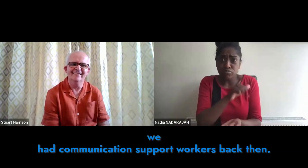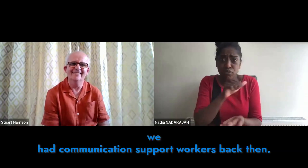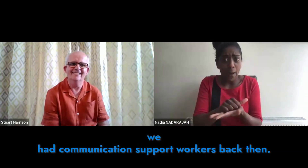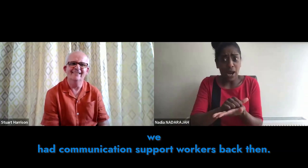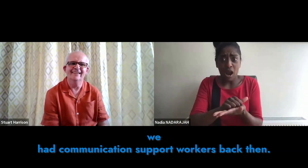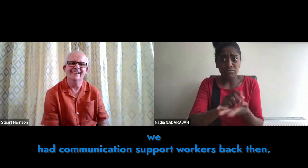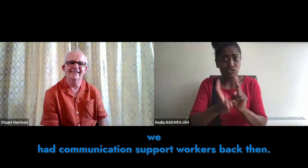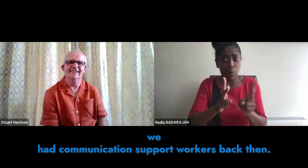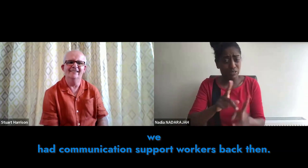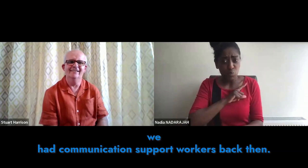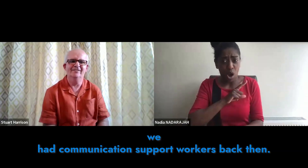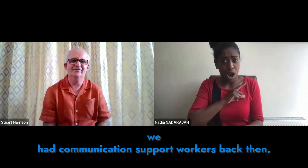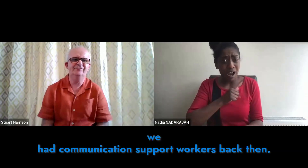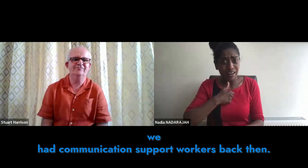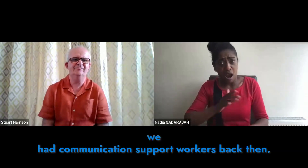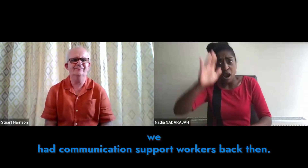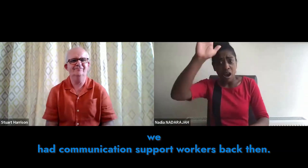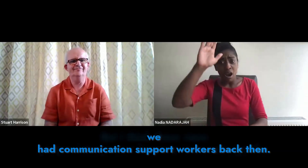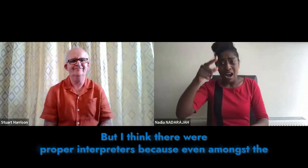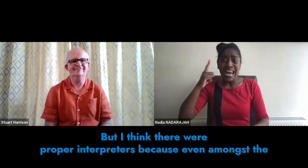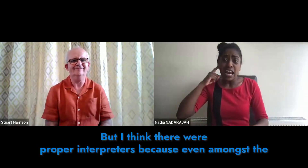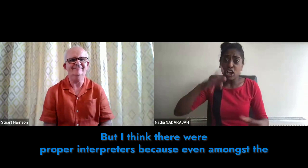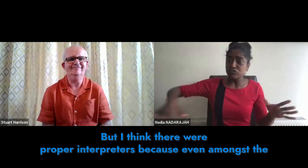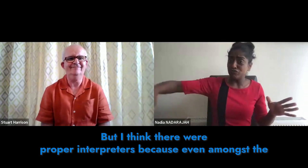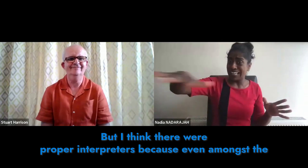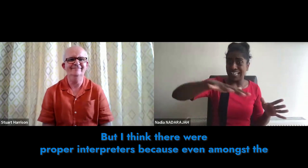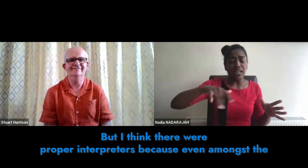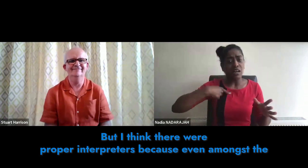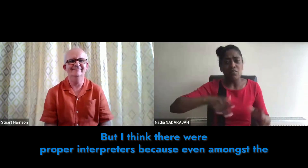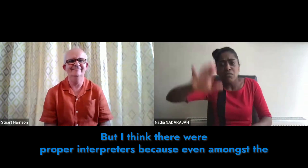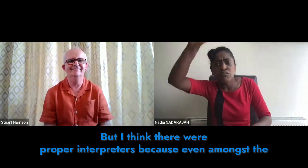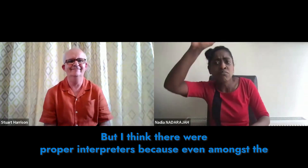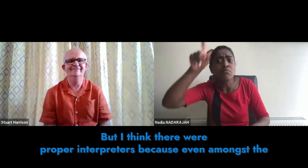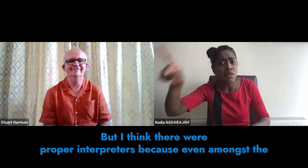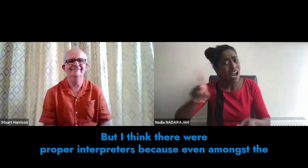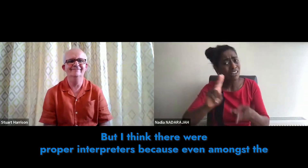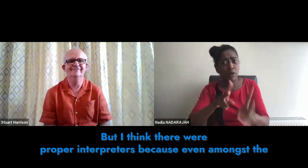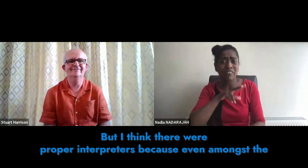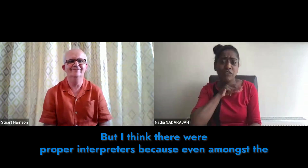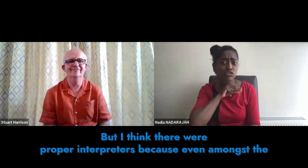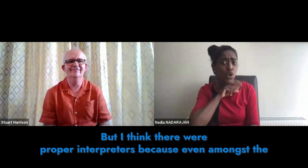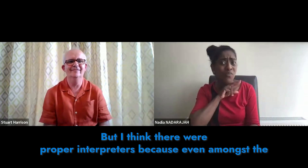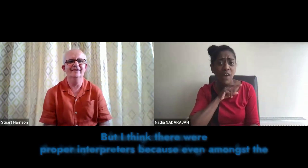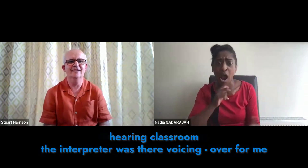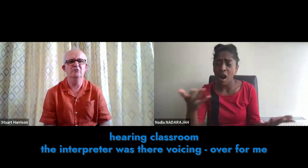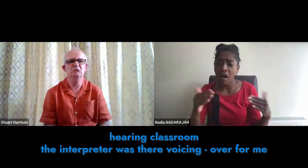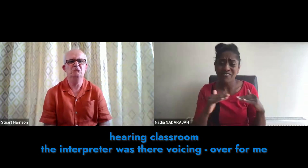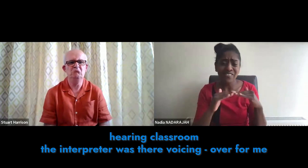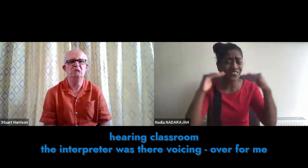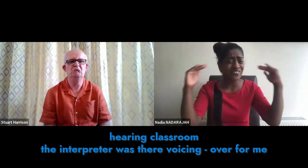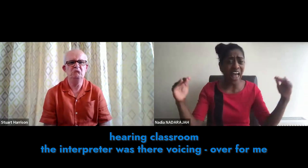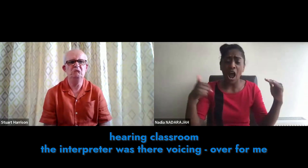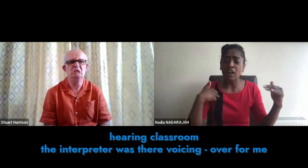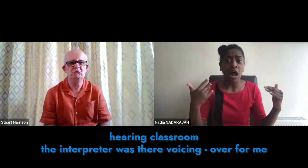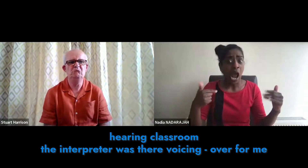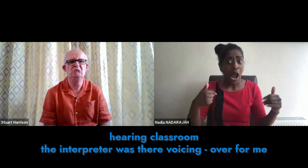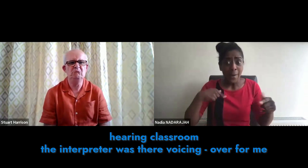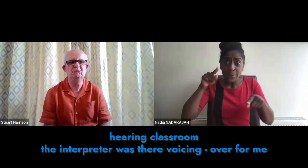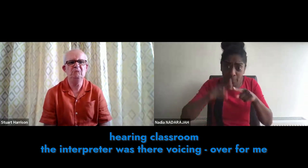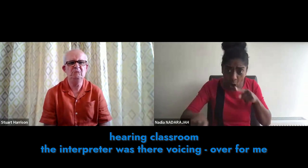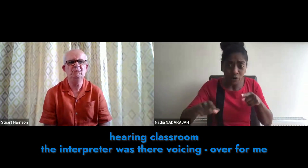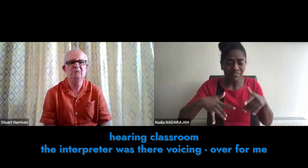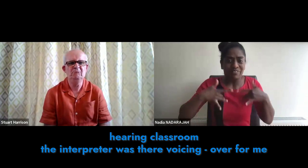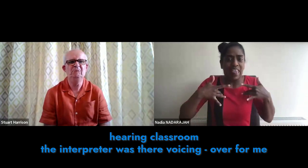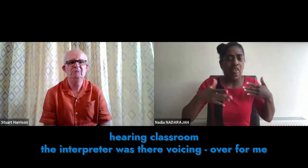we had communication support workers back then, but I felt there were proper interpreters, because even amongst the hearing classroom, the interpreter was